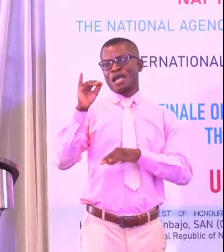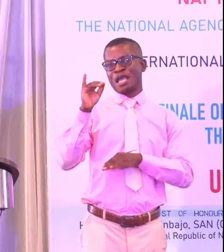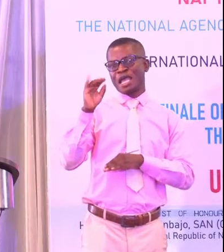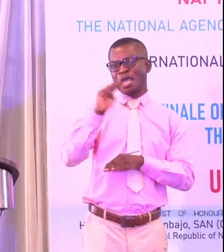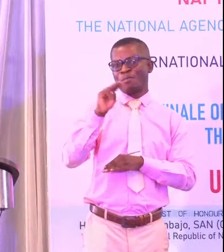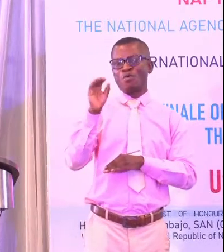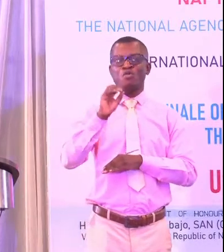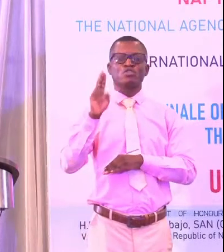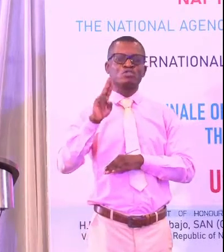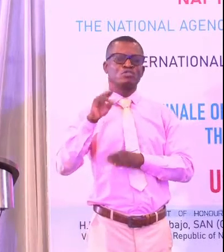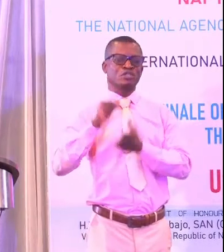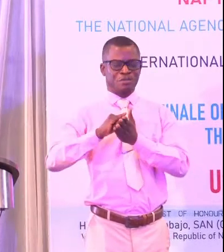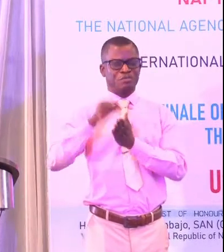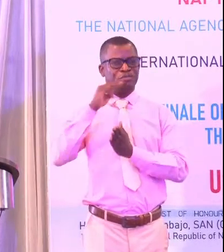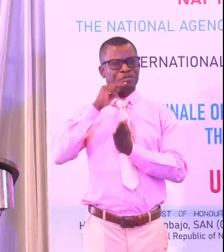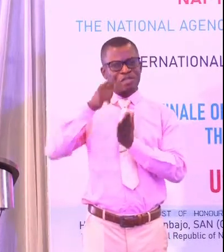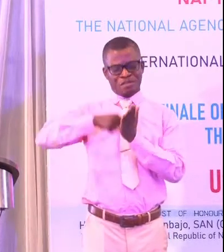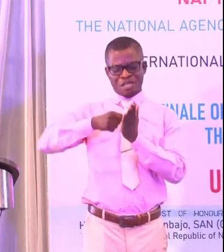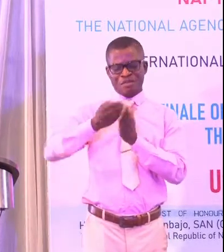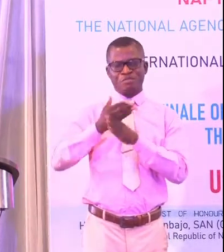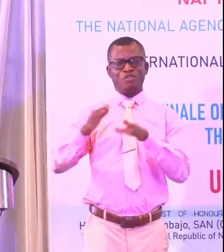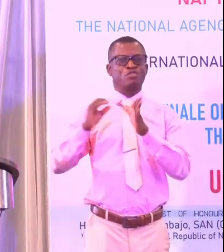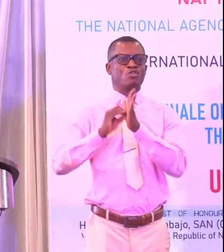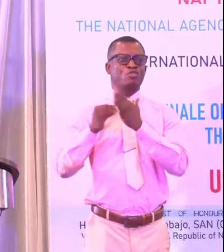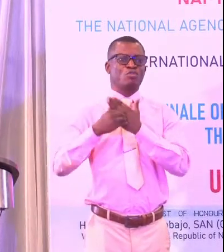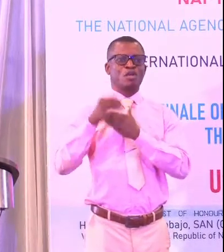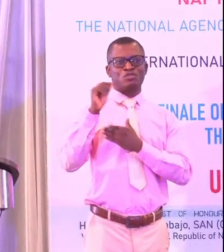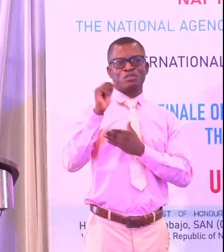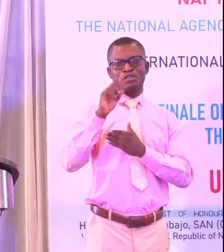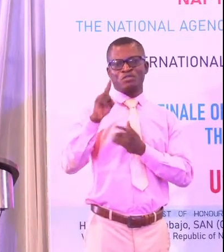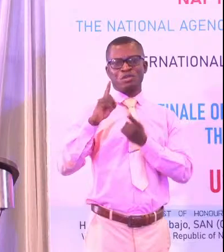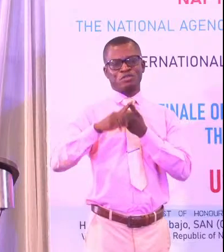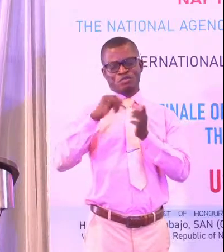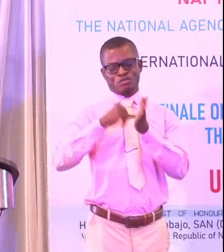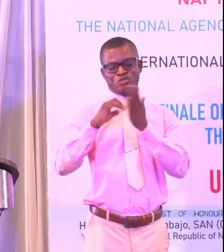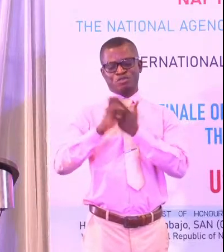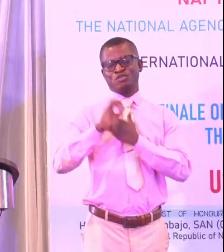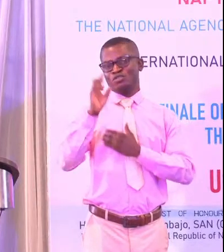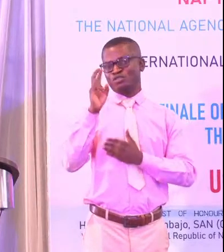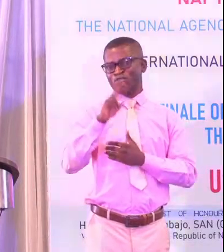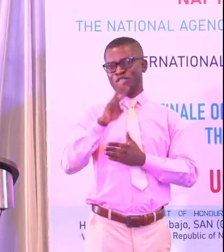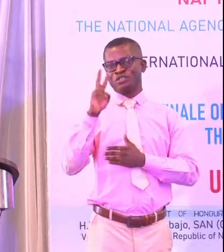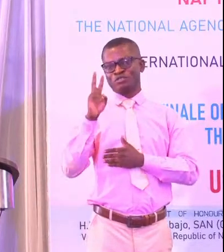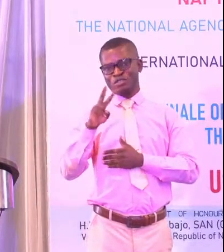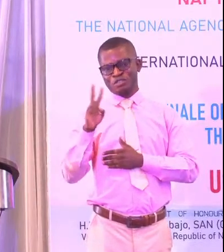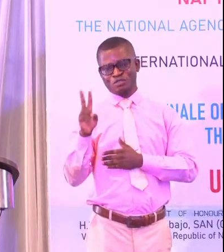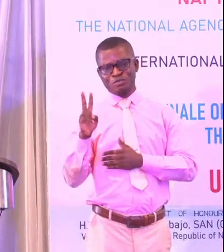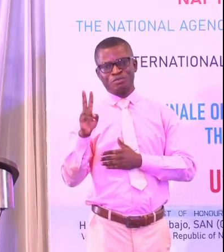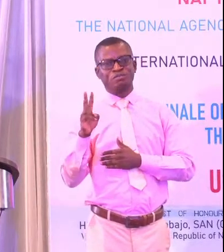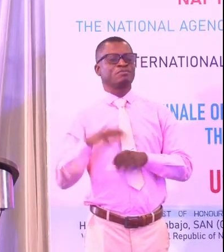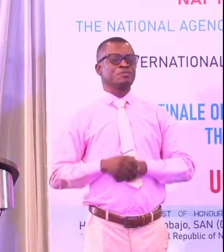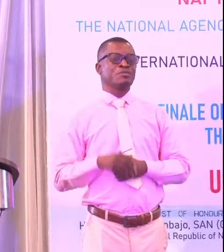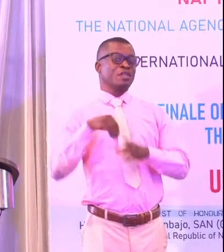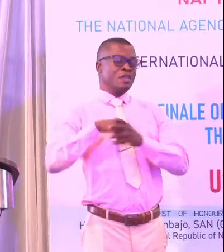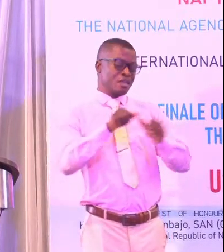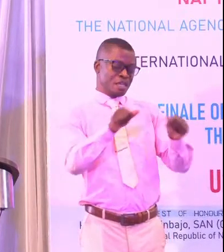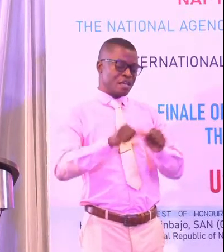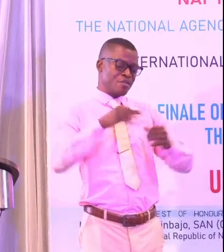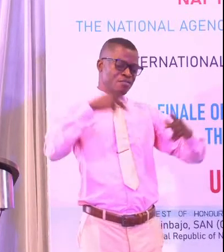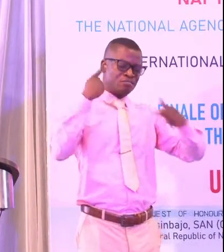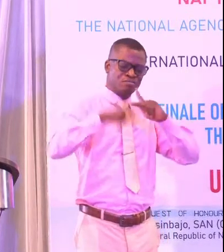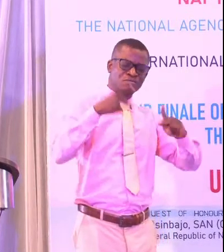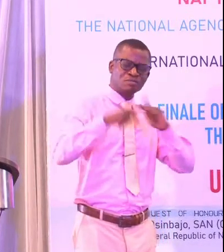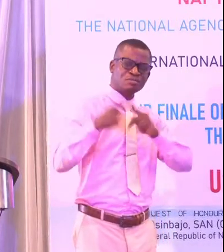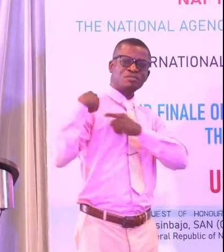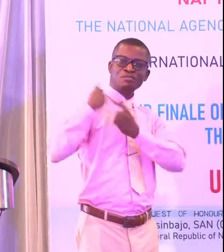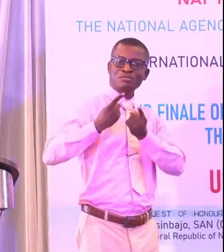signed between October 2021 and June 2022. In the area of prosecution, since inception,